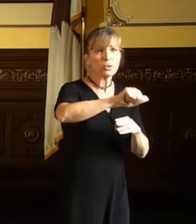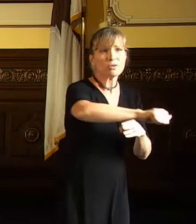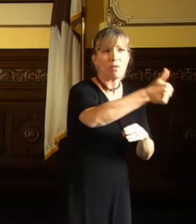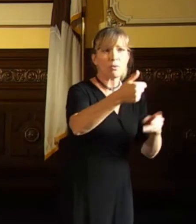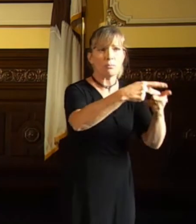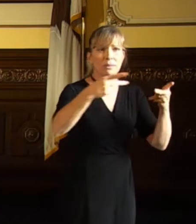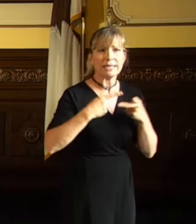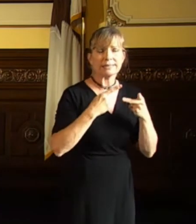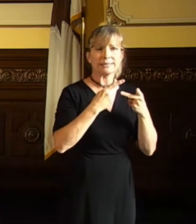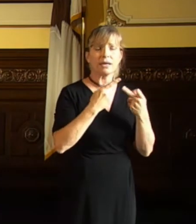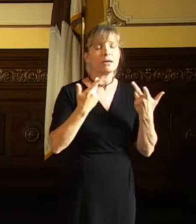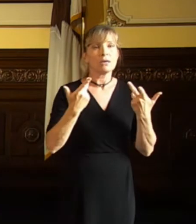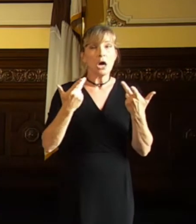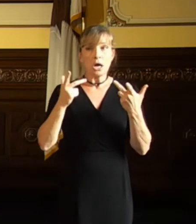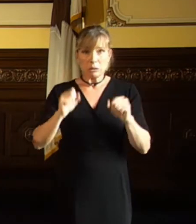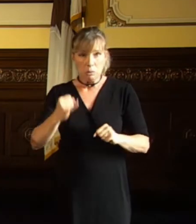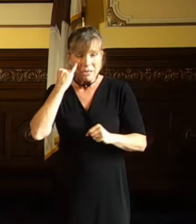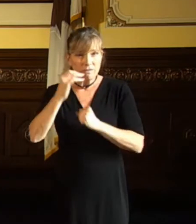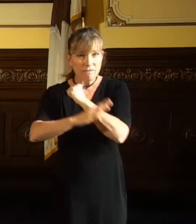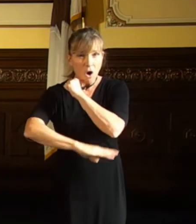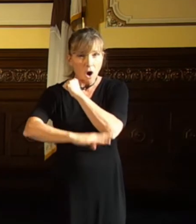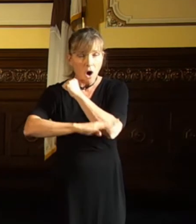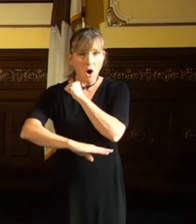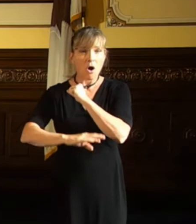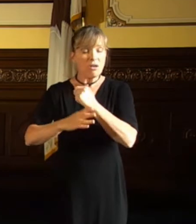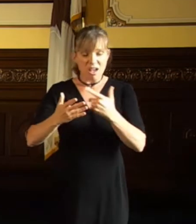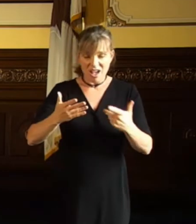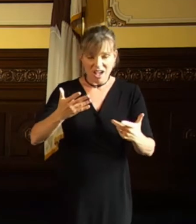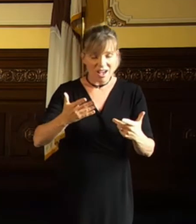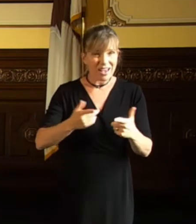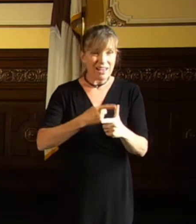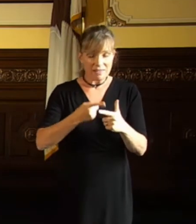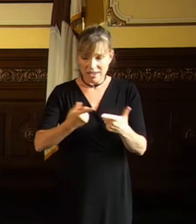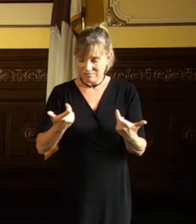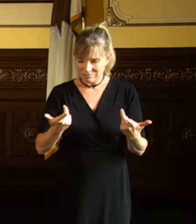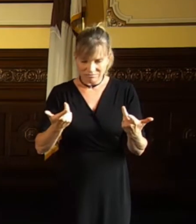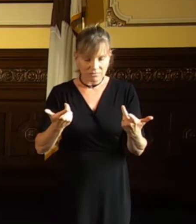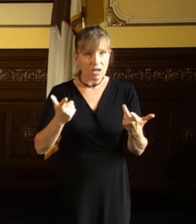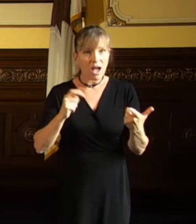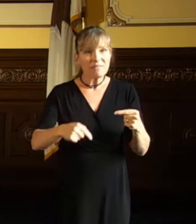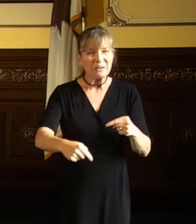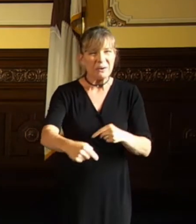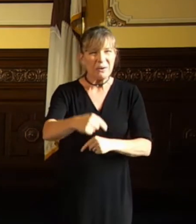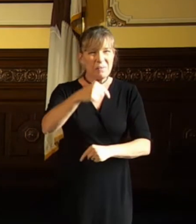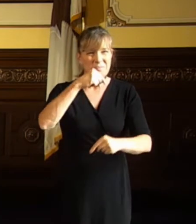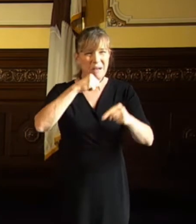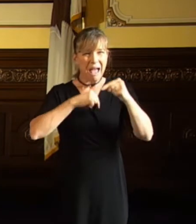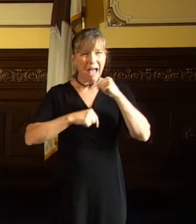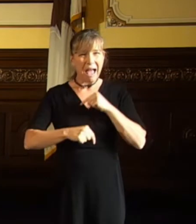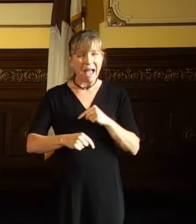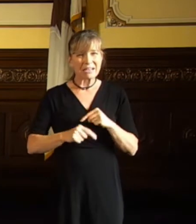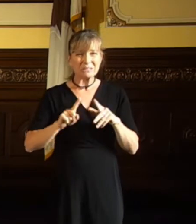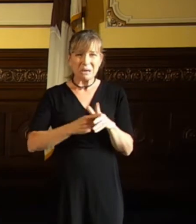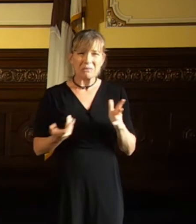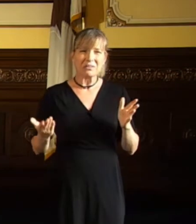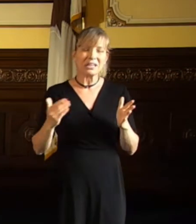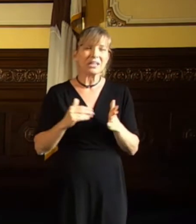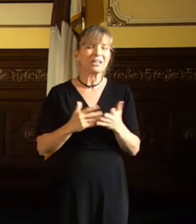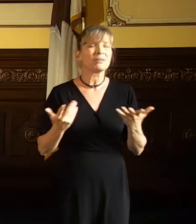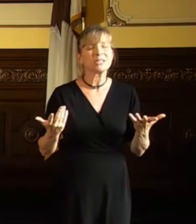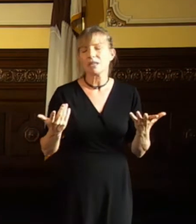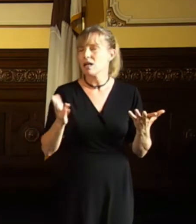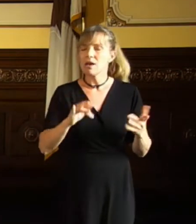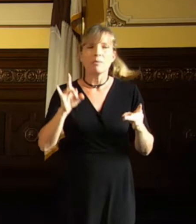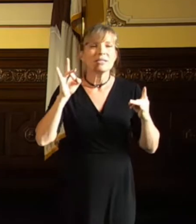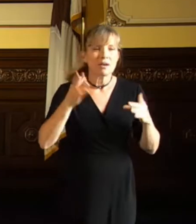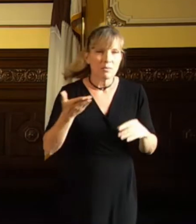Well, imagine the fall comes and, we have to move backward somehow, or, that